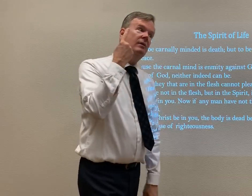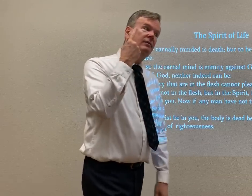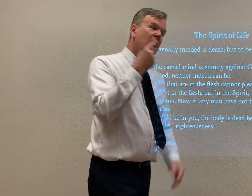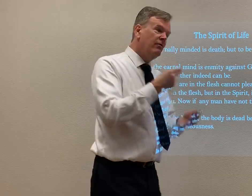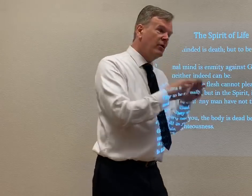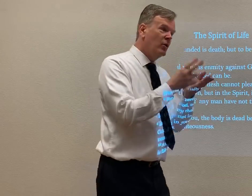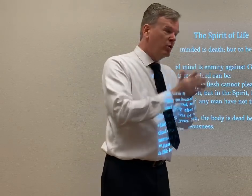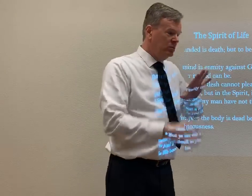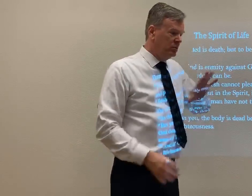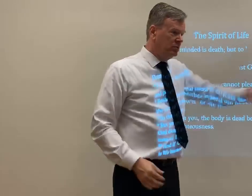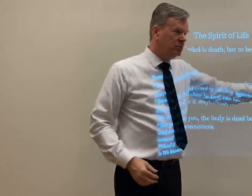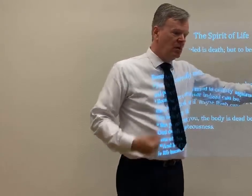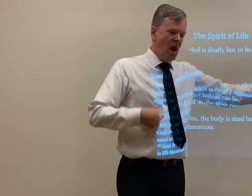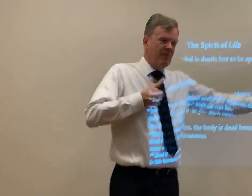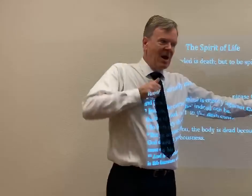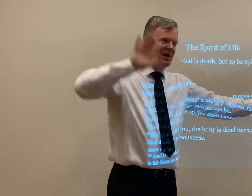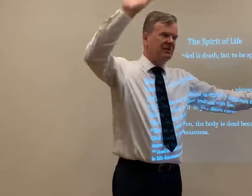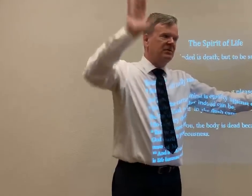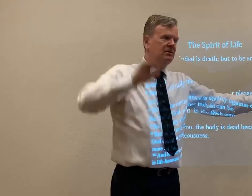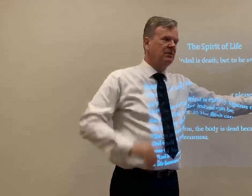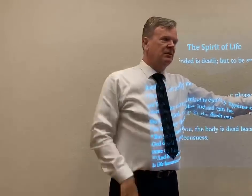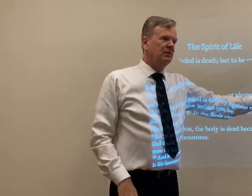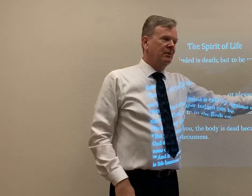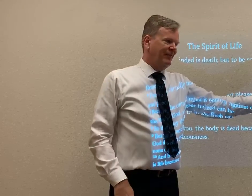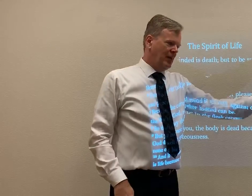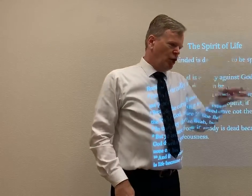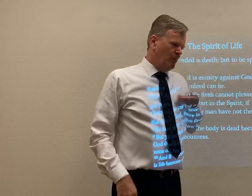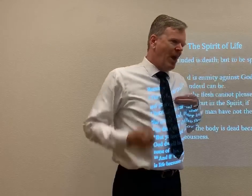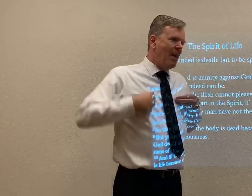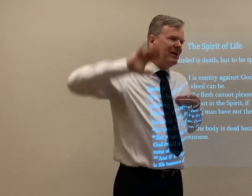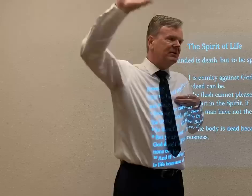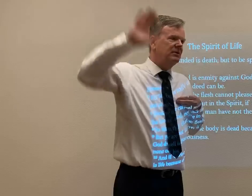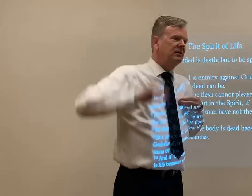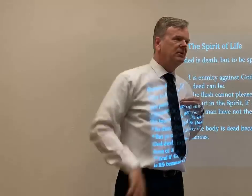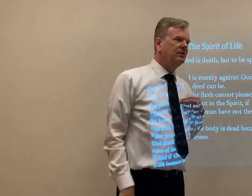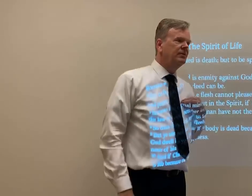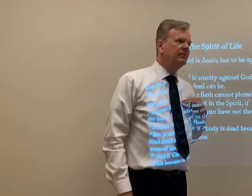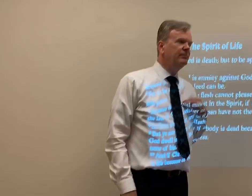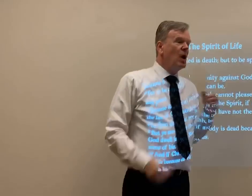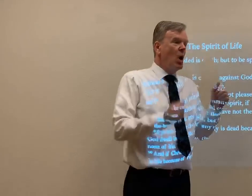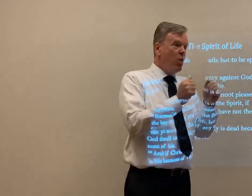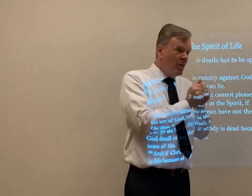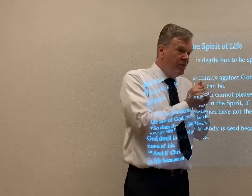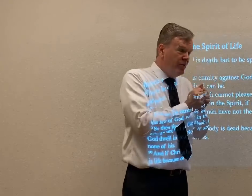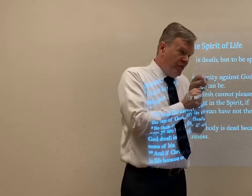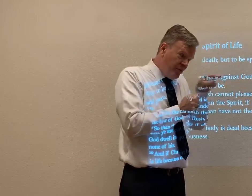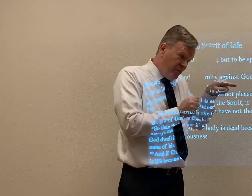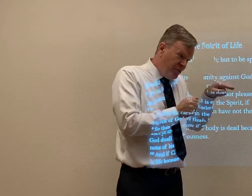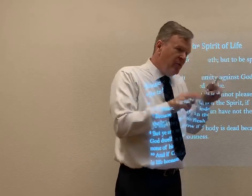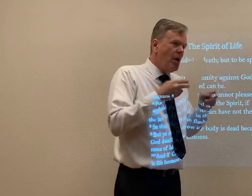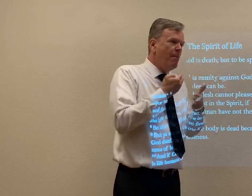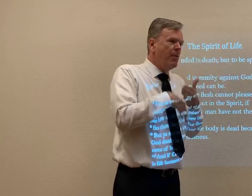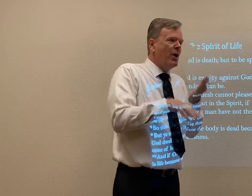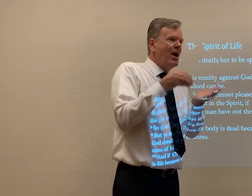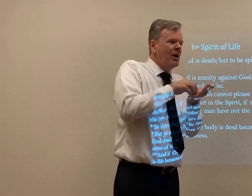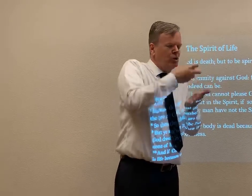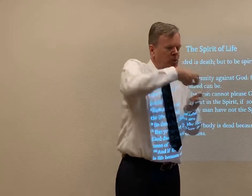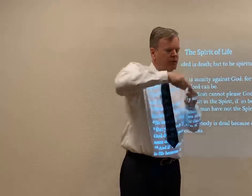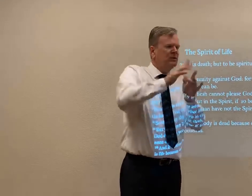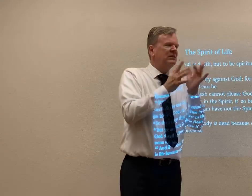Now we understand that the Holy Ghost, if you get rid of that, I don't have the Holy Ghost, that means I'm none of his. But once I get that, then I am. And that's the,